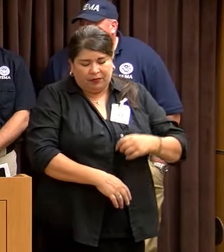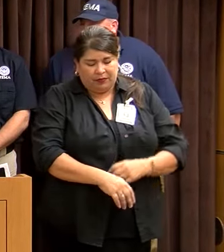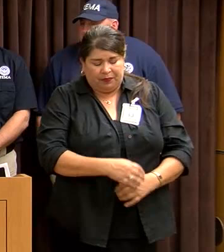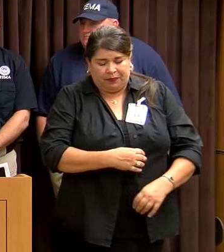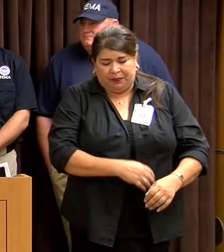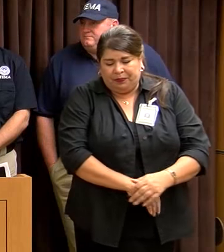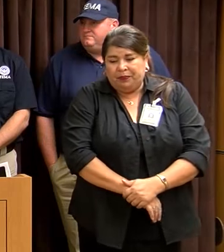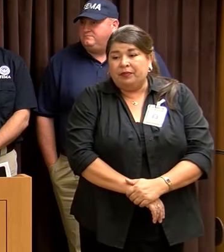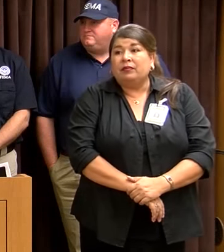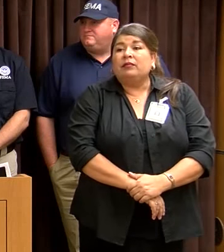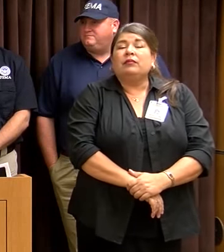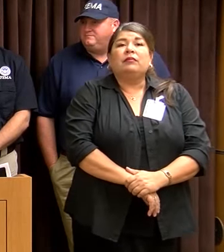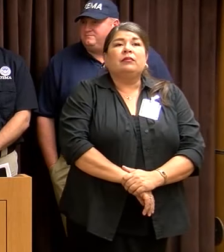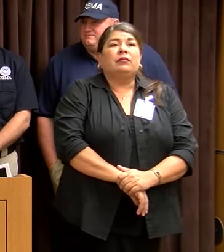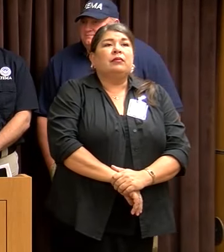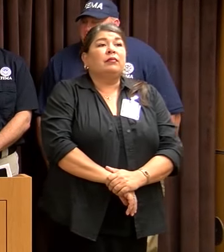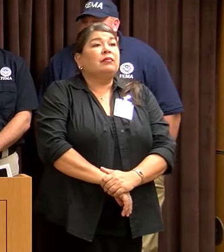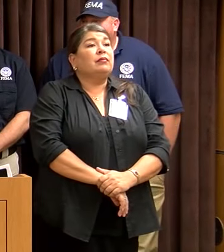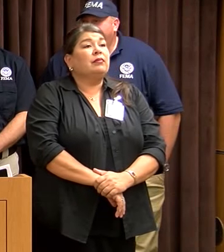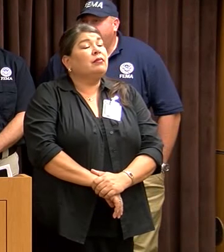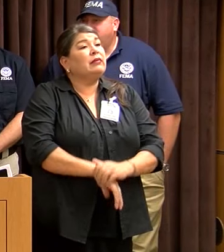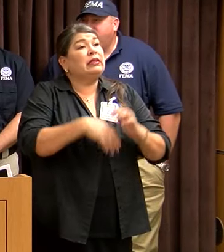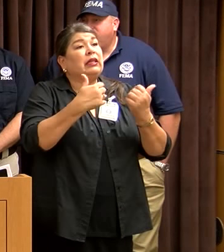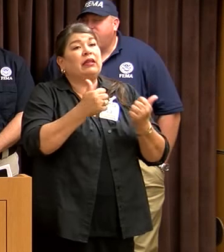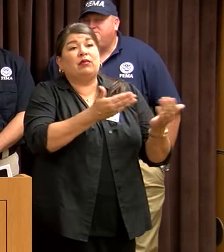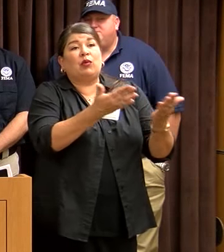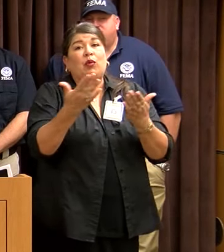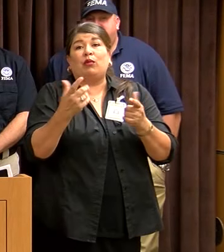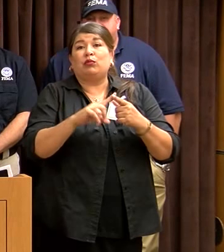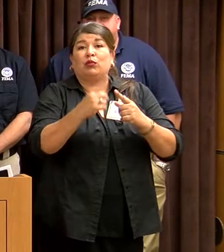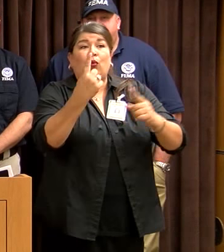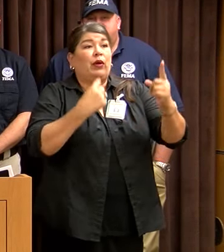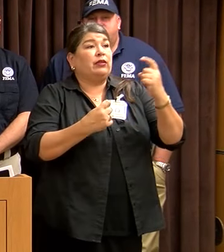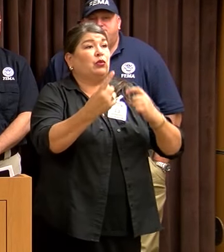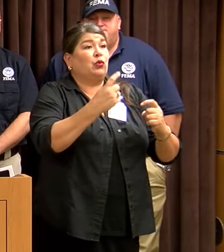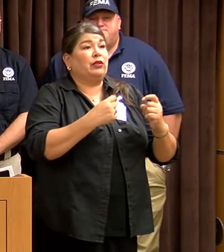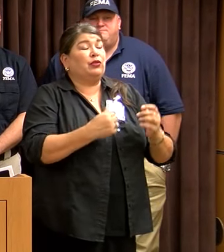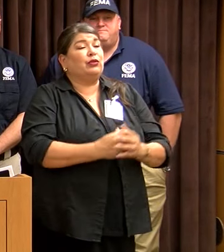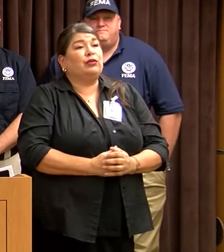Sure. So, do I have anybody who'd like to ask questions?